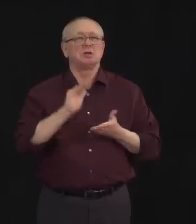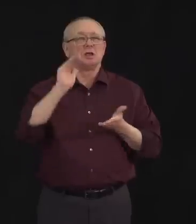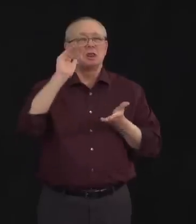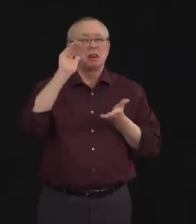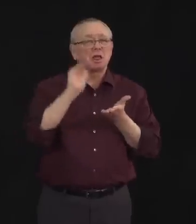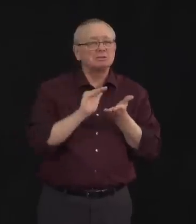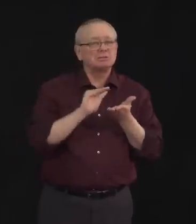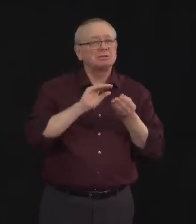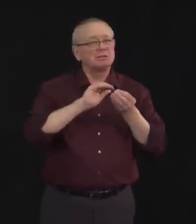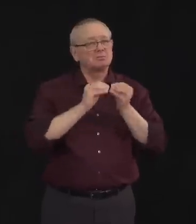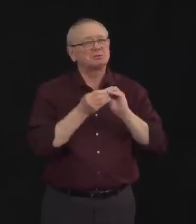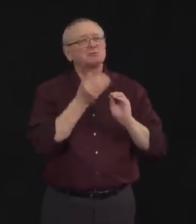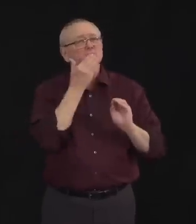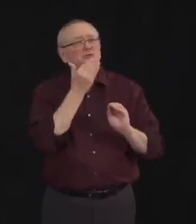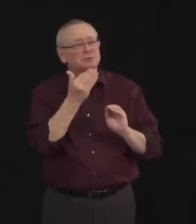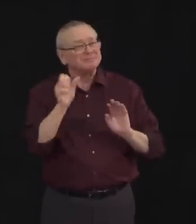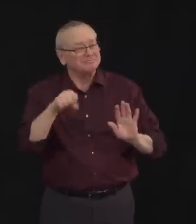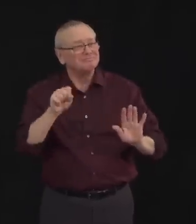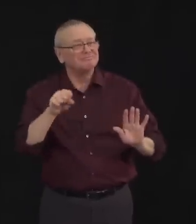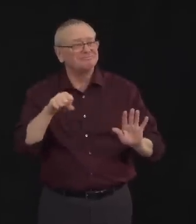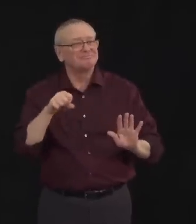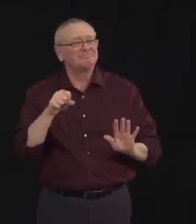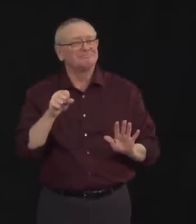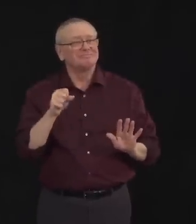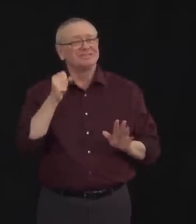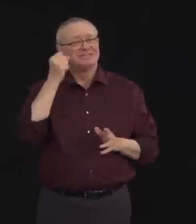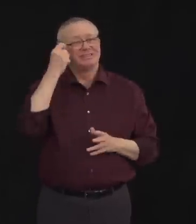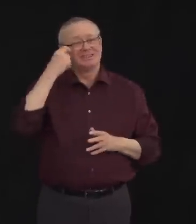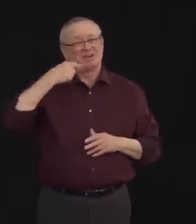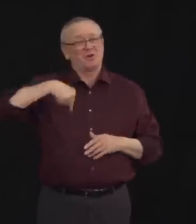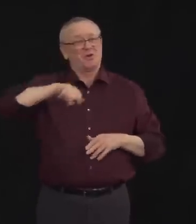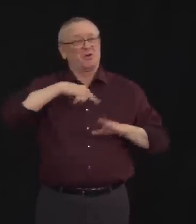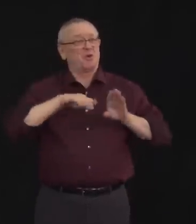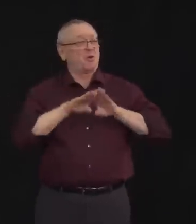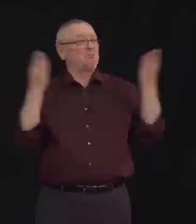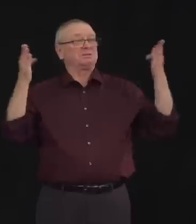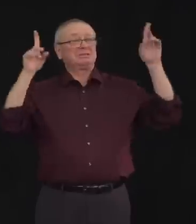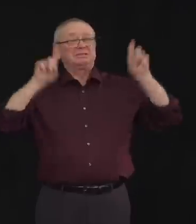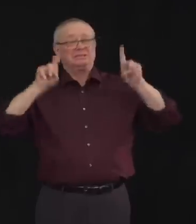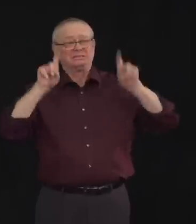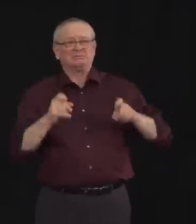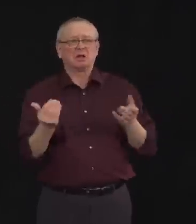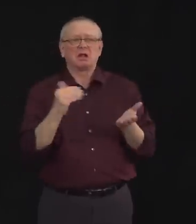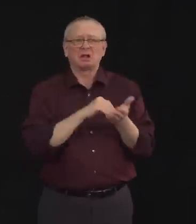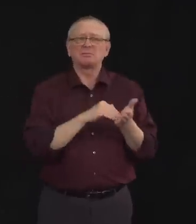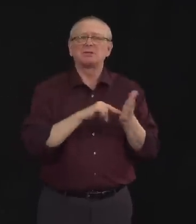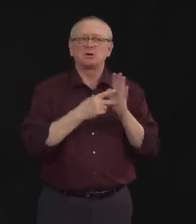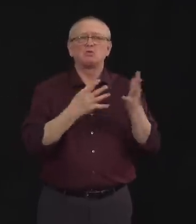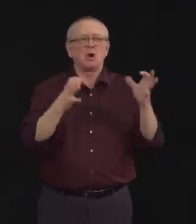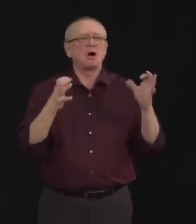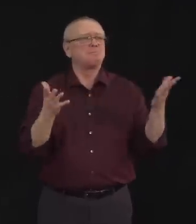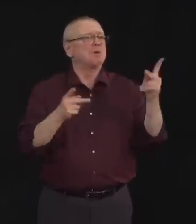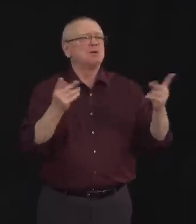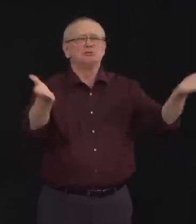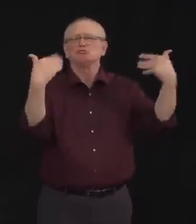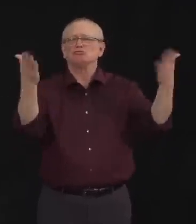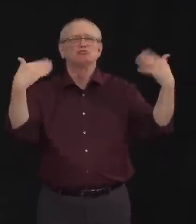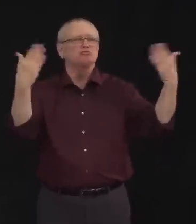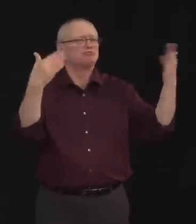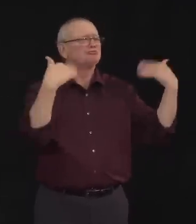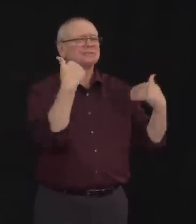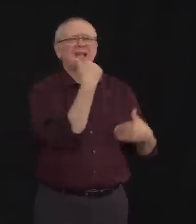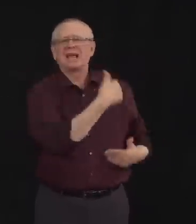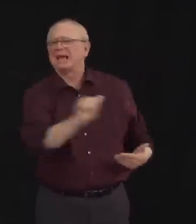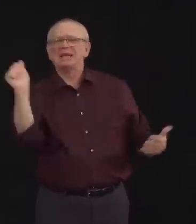reason that we're expanding our testing eligibility today is to make sure that we are casting the net as wide as possible so that we have as good an idea